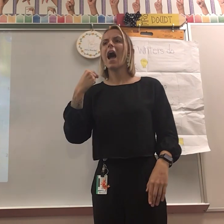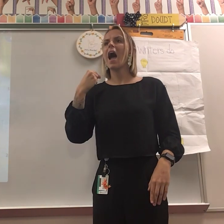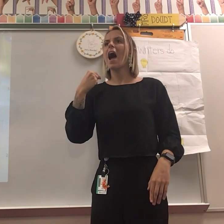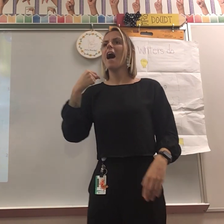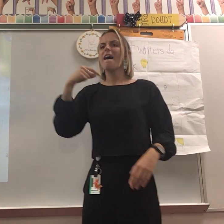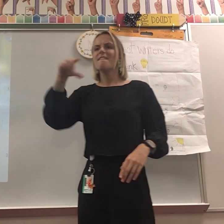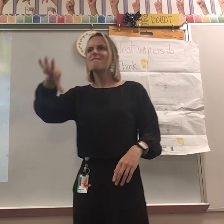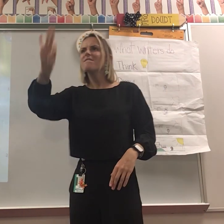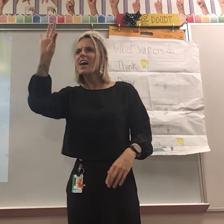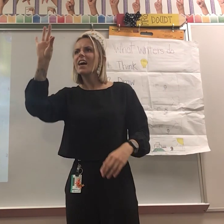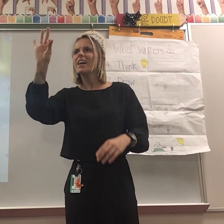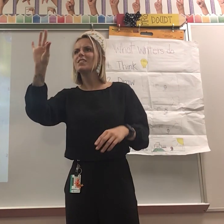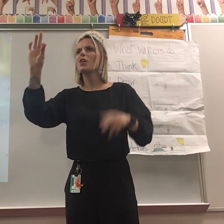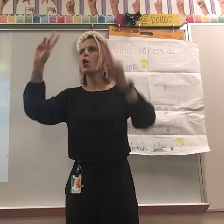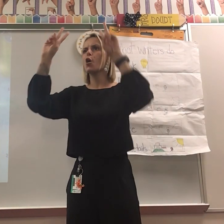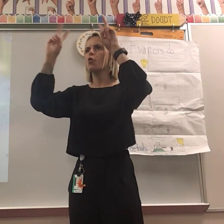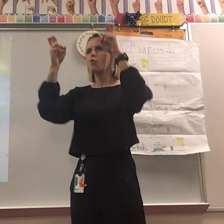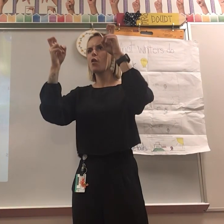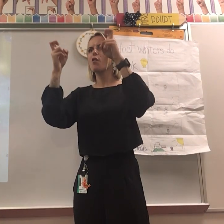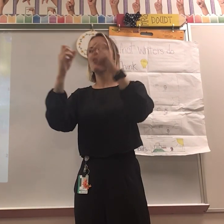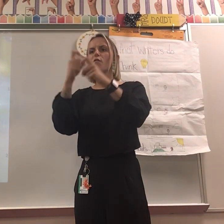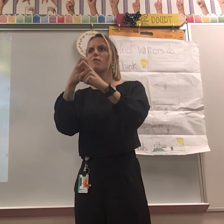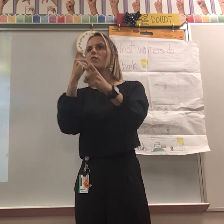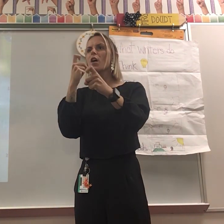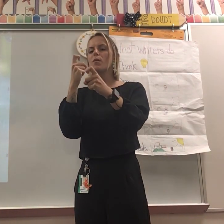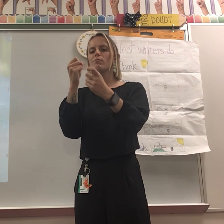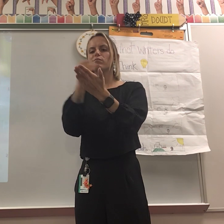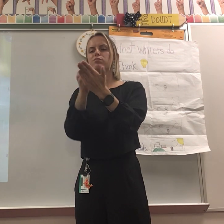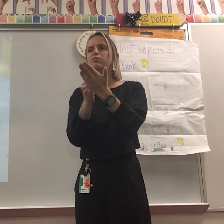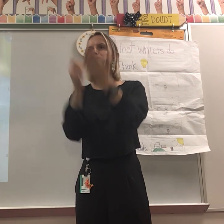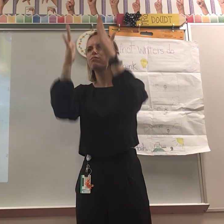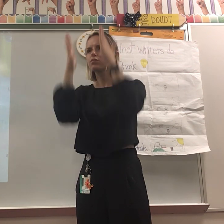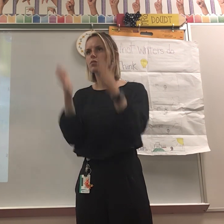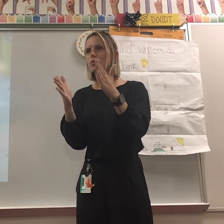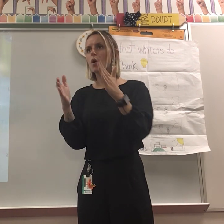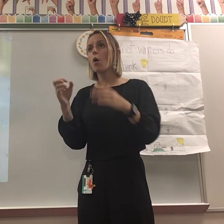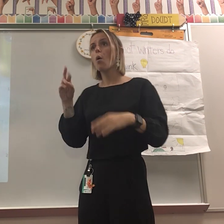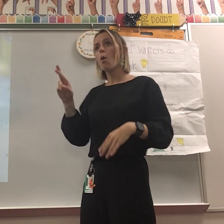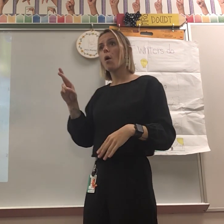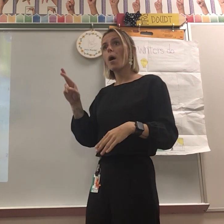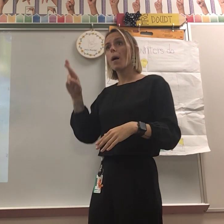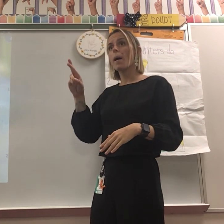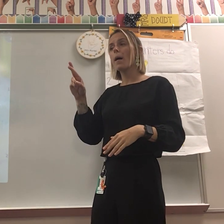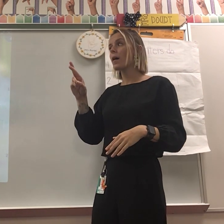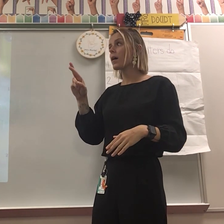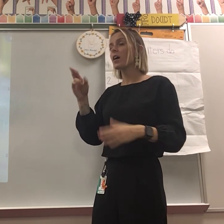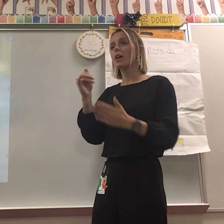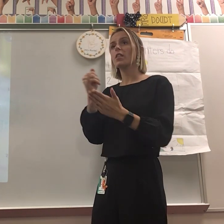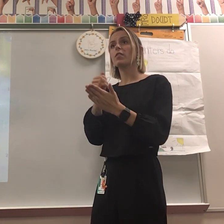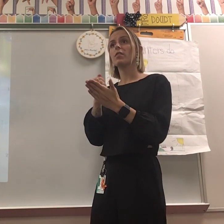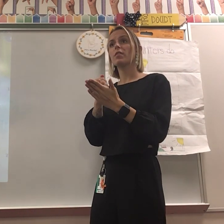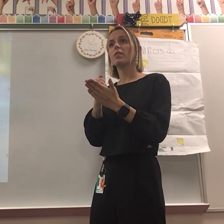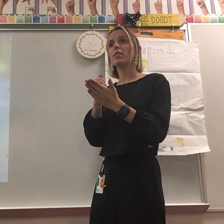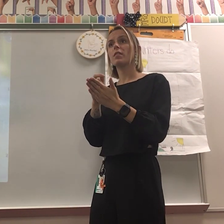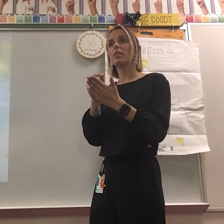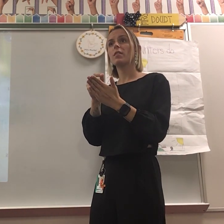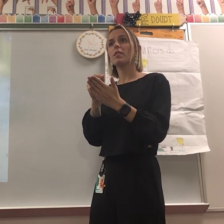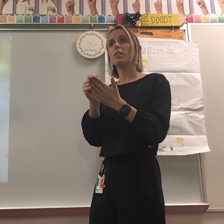Found it. or the artist. You can find a quote from an author or an artist. When you find one, raise your hand. I'm gonna give everybody a minute to find